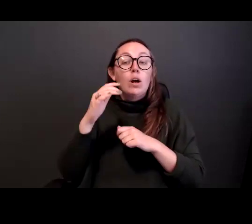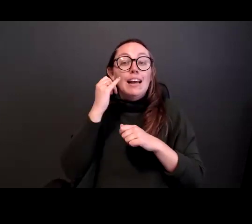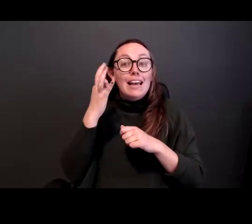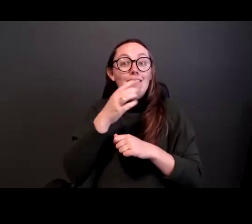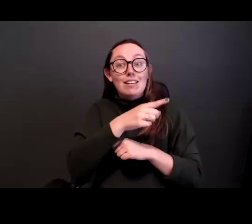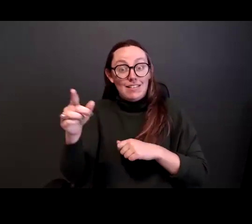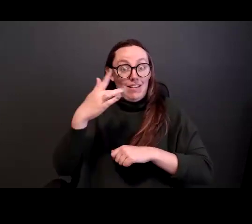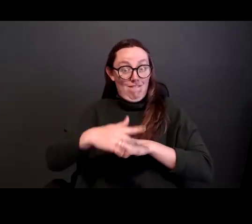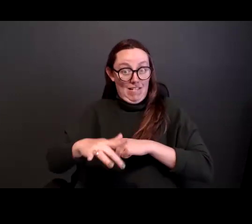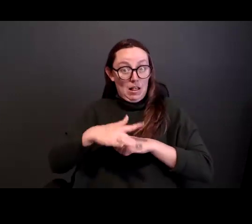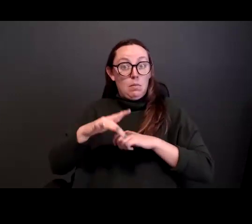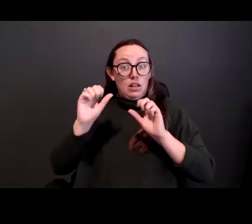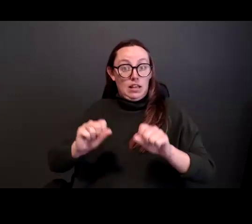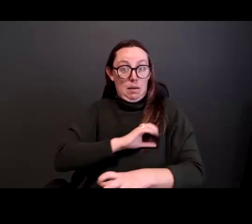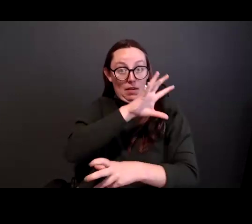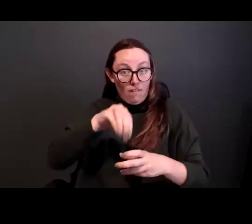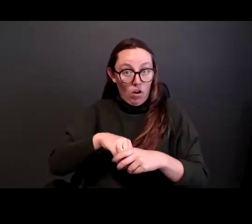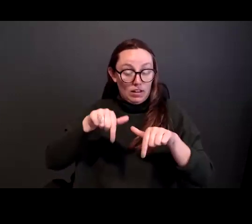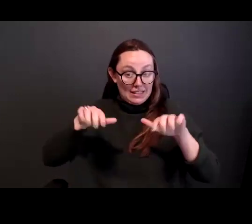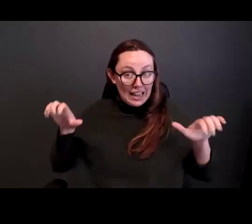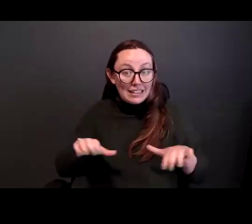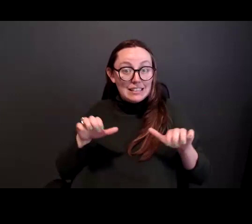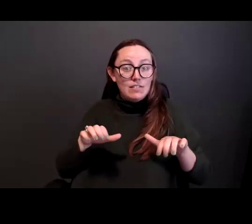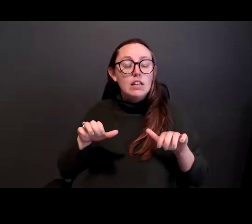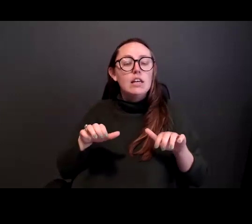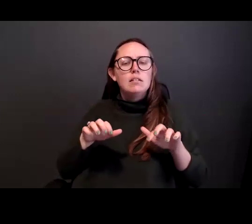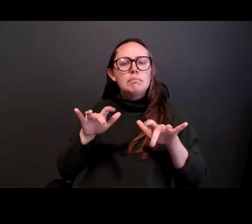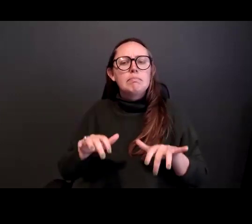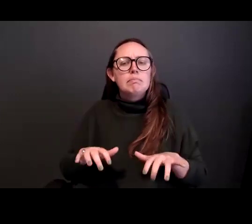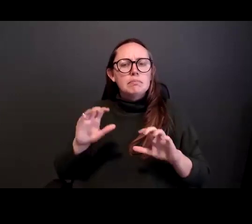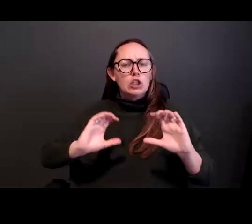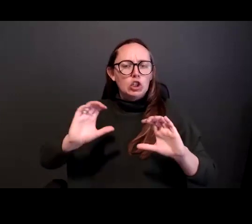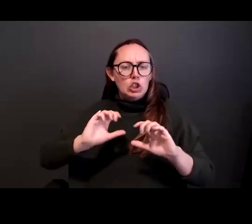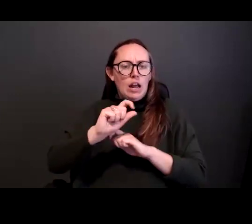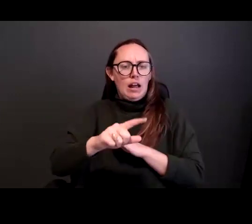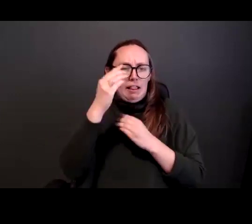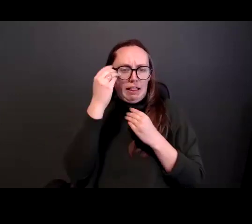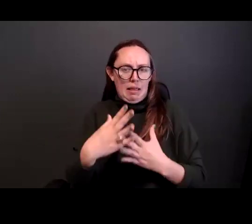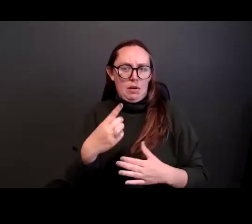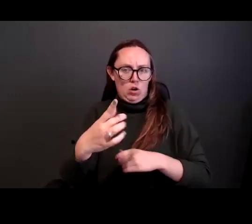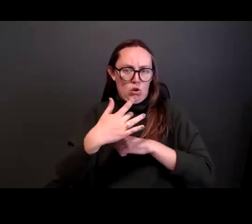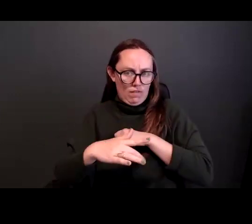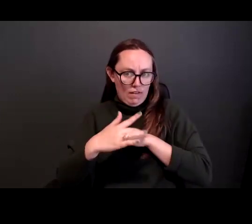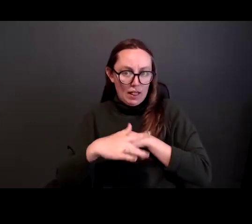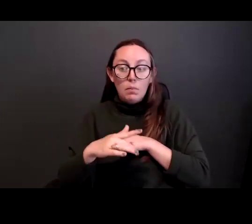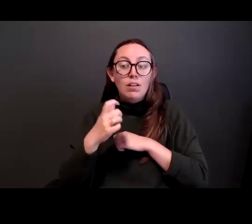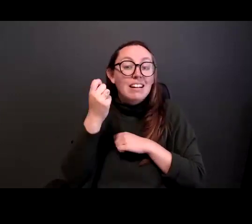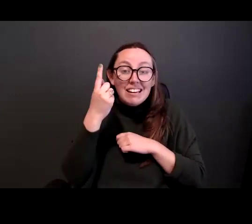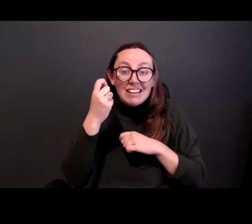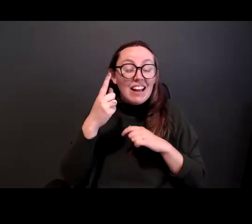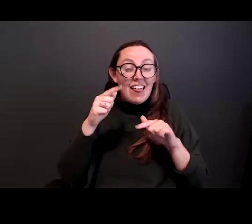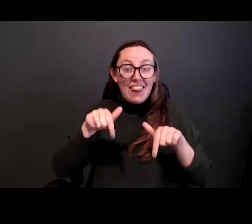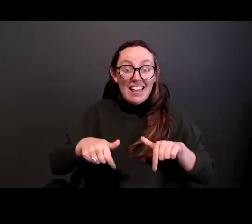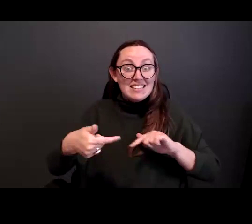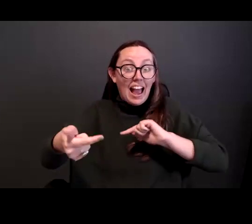I want to know how many people I have who can do the activity. And it's fine if you can't. I just, this is our interactive part, no pressure.